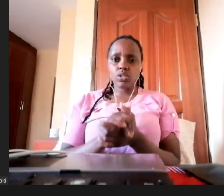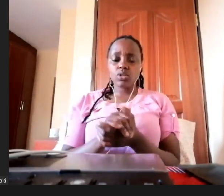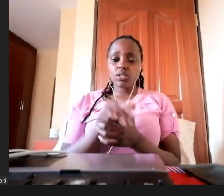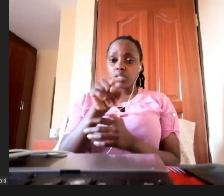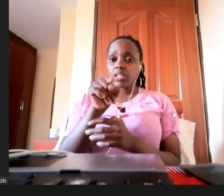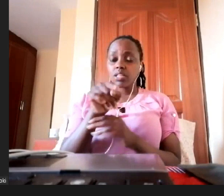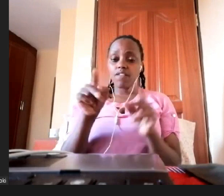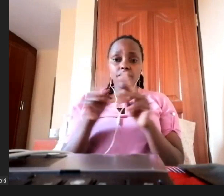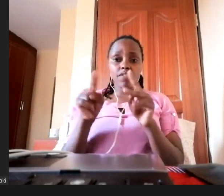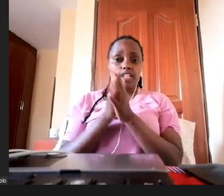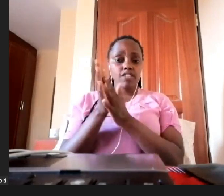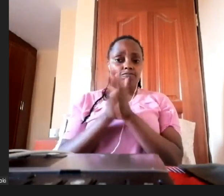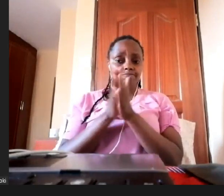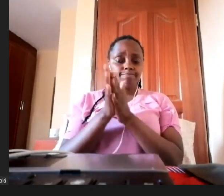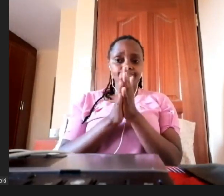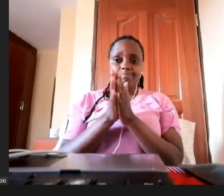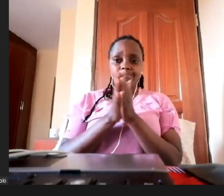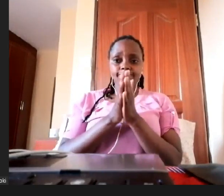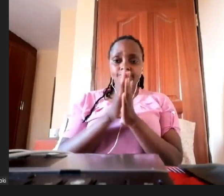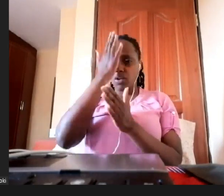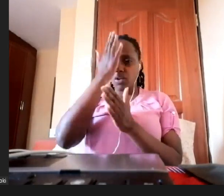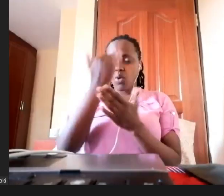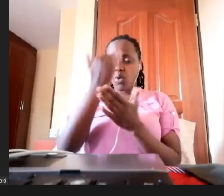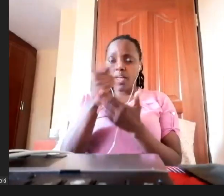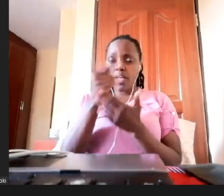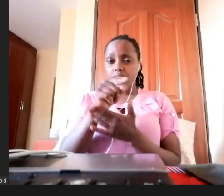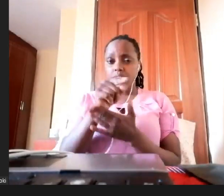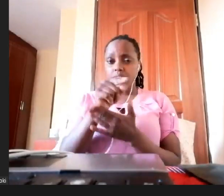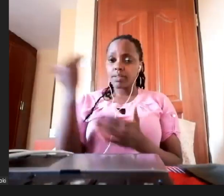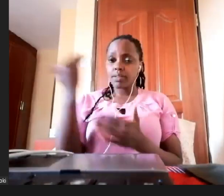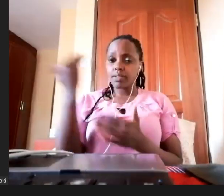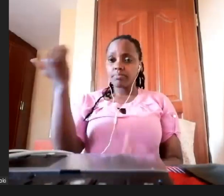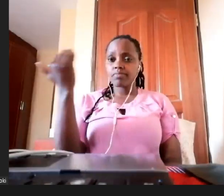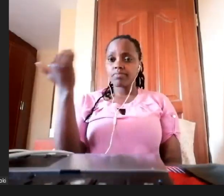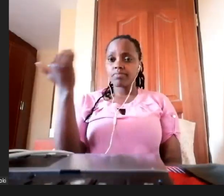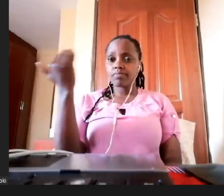very interesting that in her presentation she has